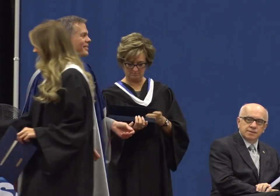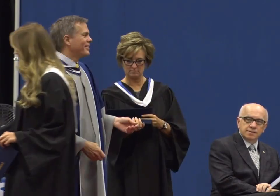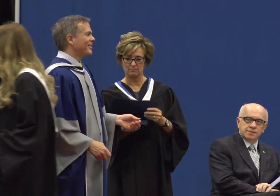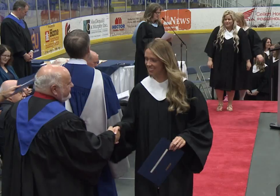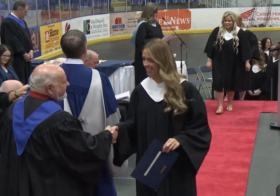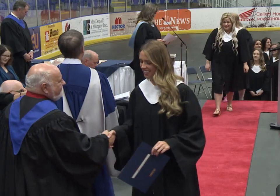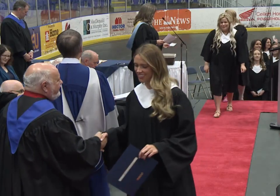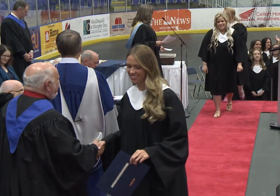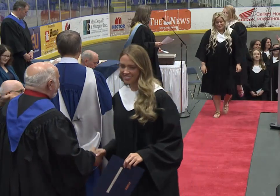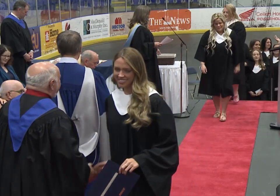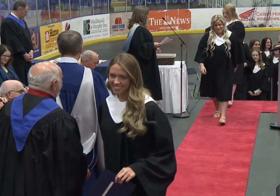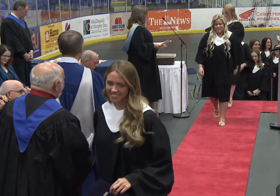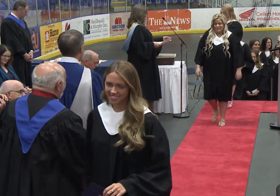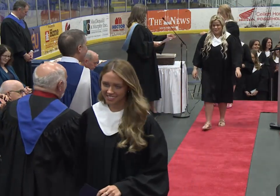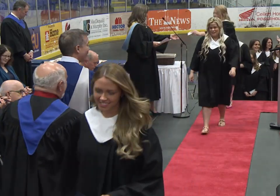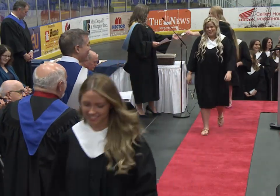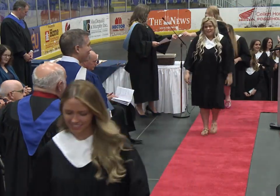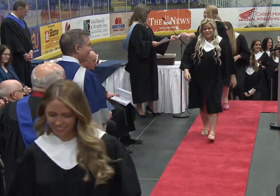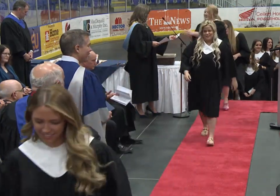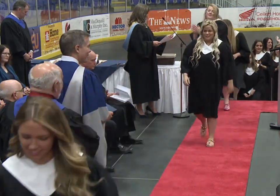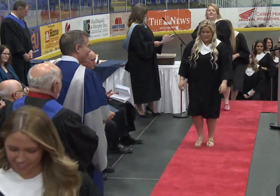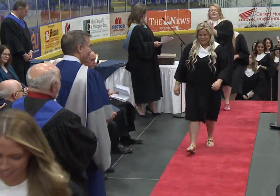Morgan McKinnon.